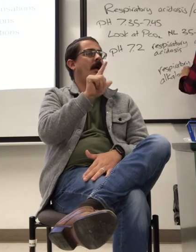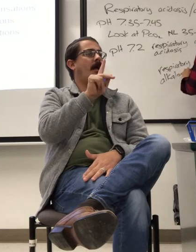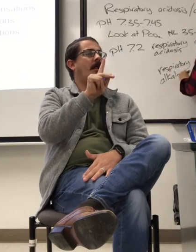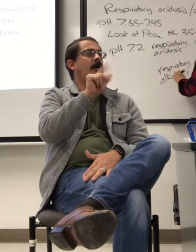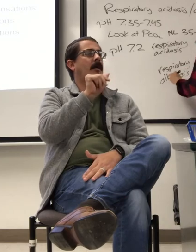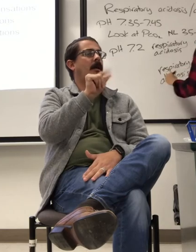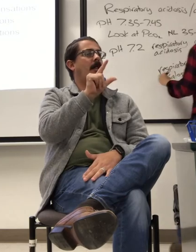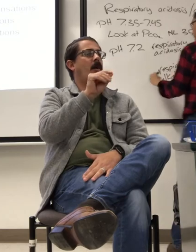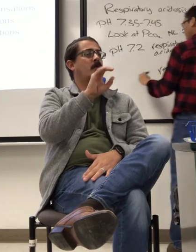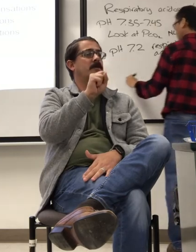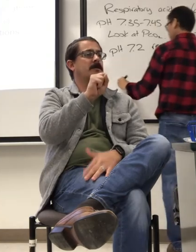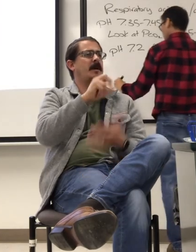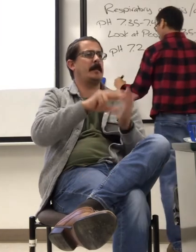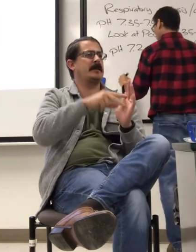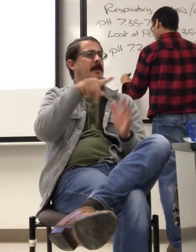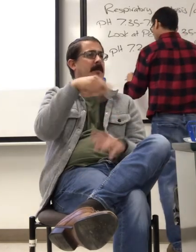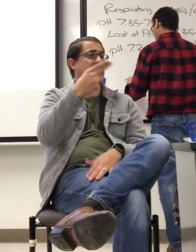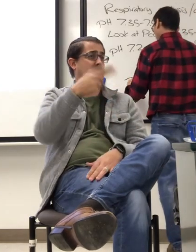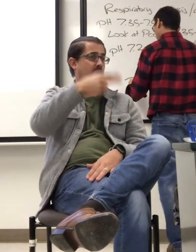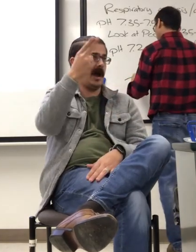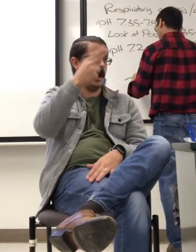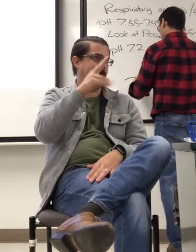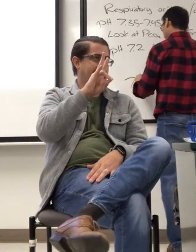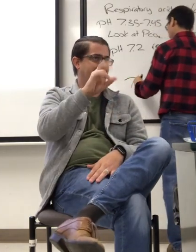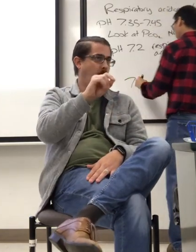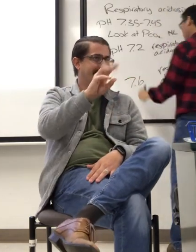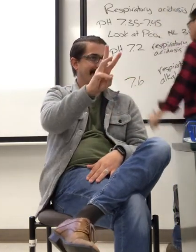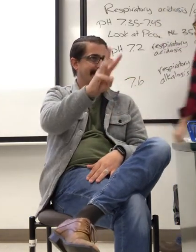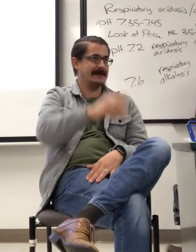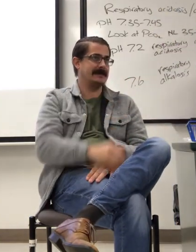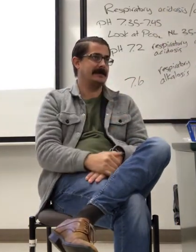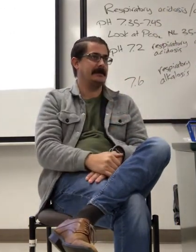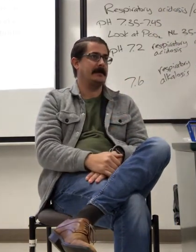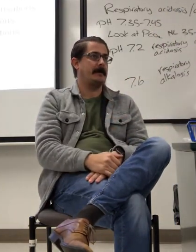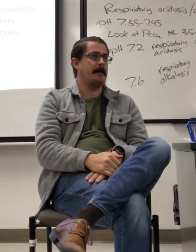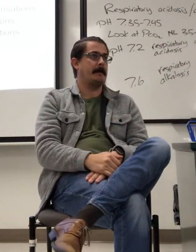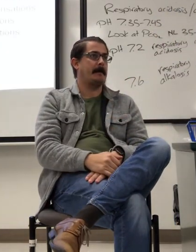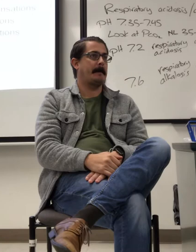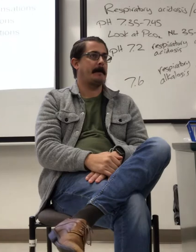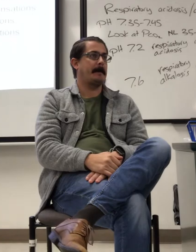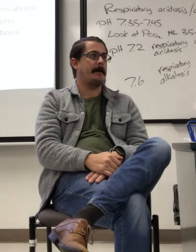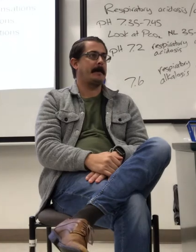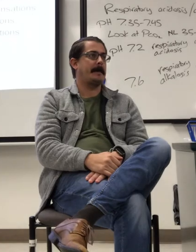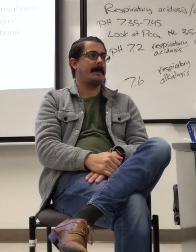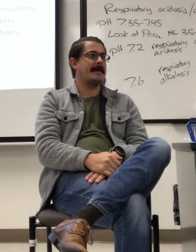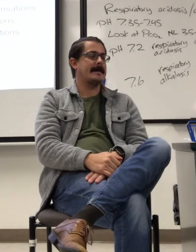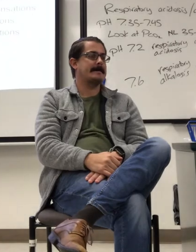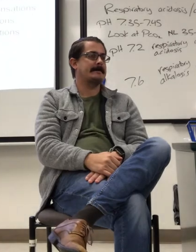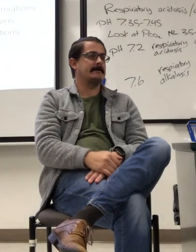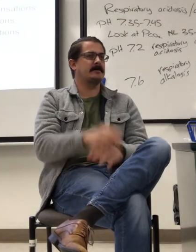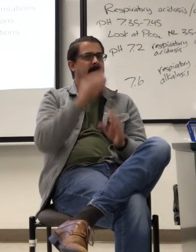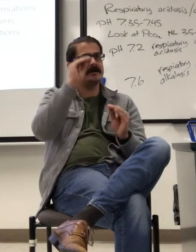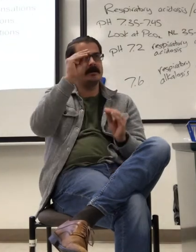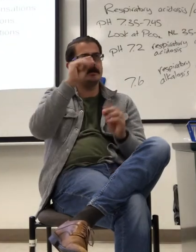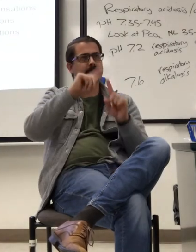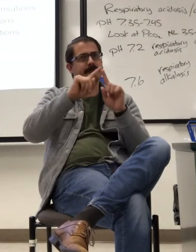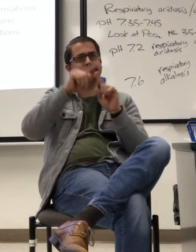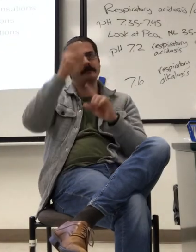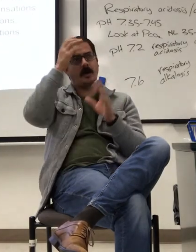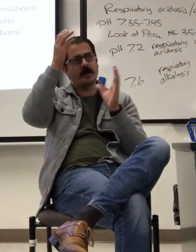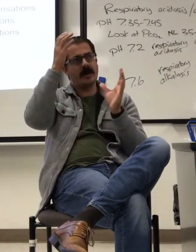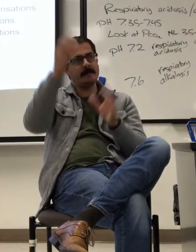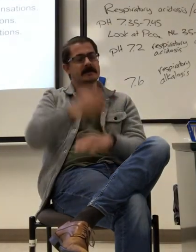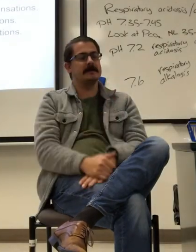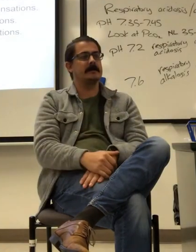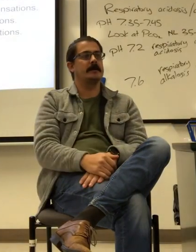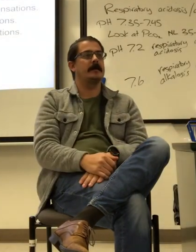alkalosis. And maybe the pH is too high, maybe 7.6. Okay, just kind of teaching concepts here. So